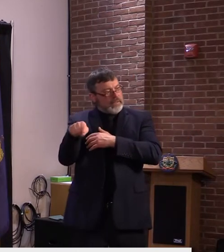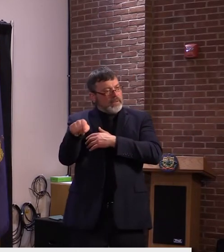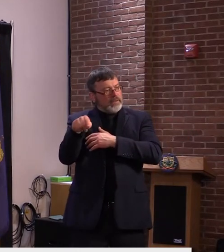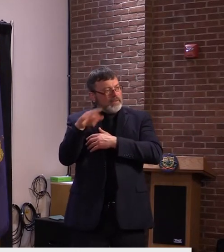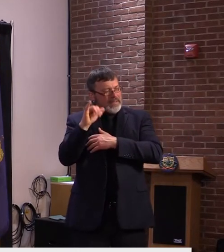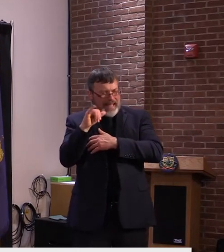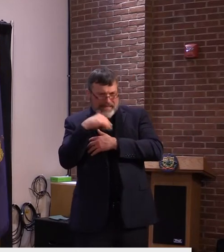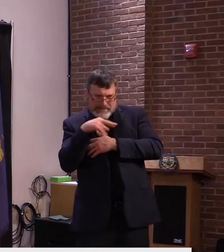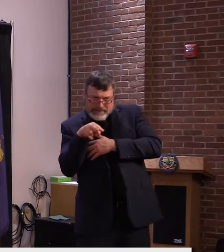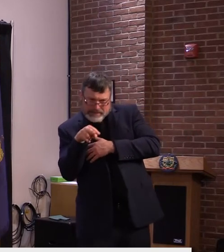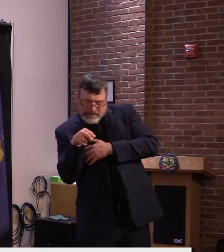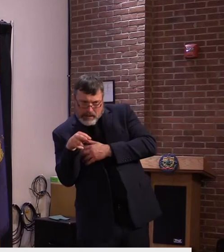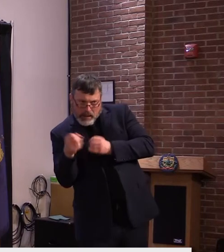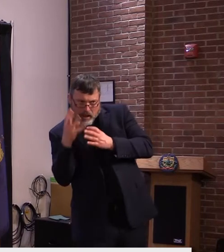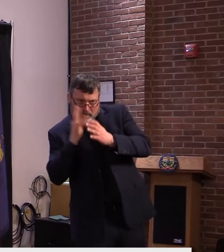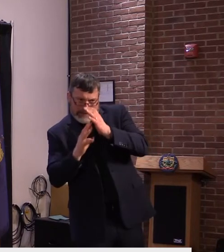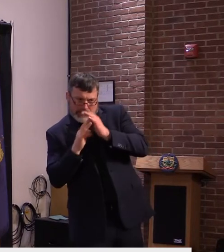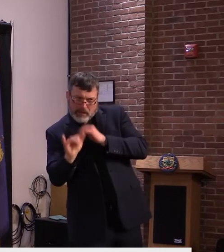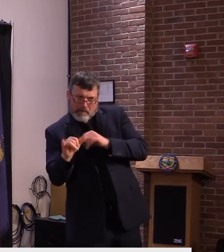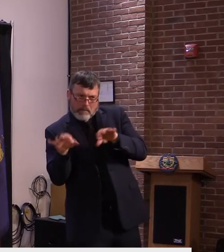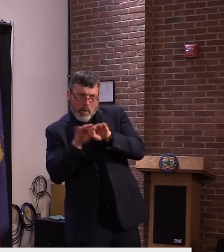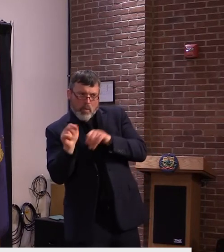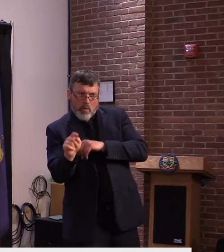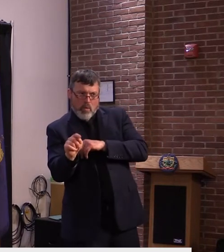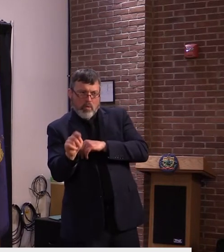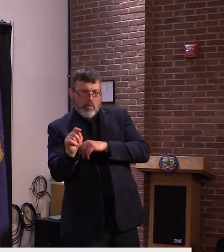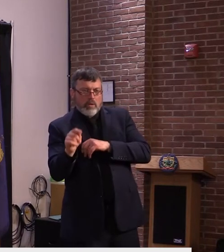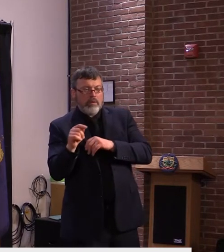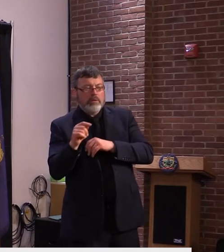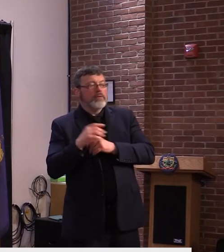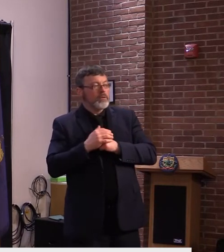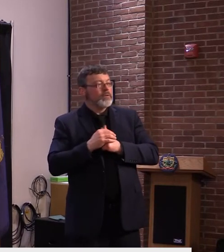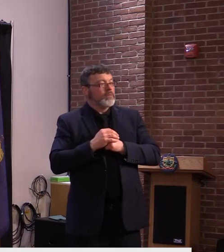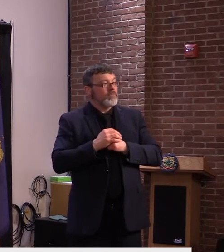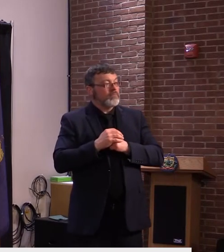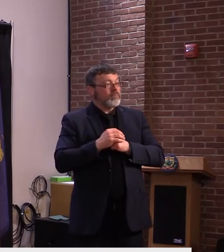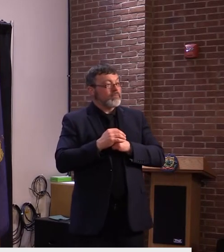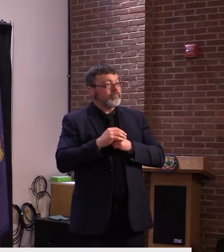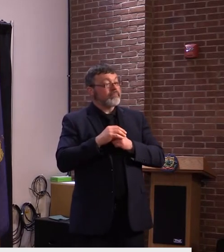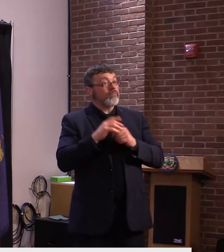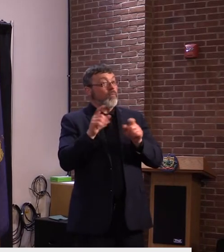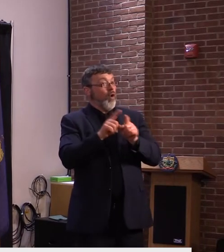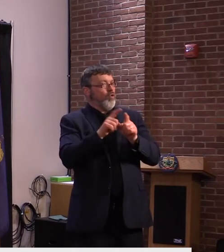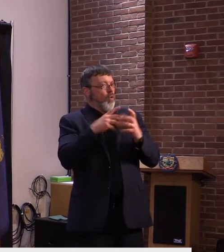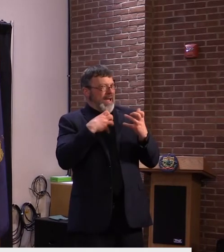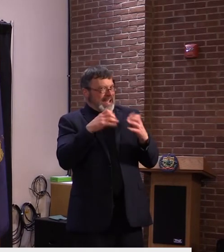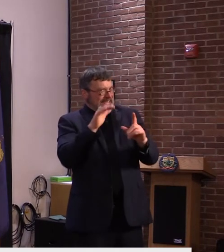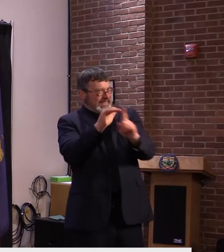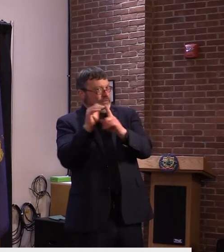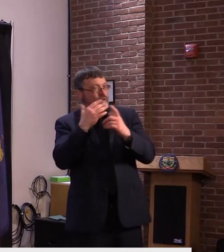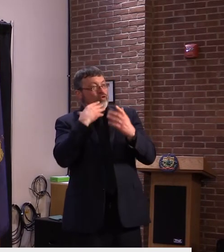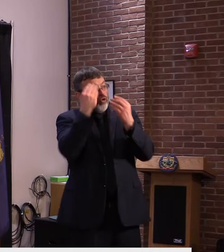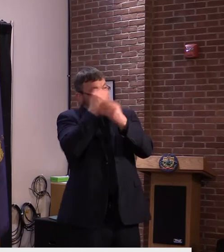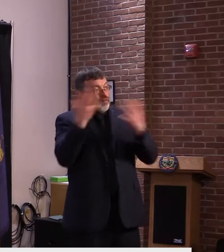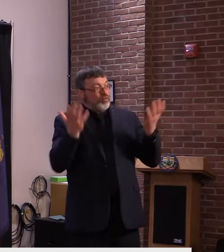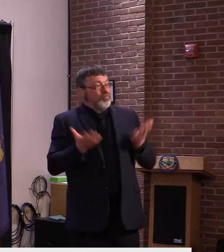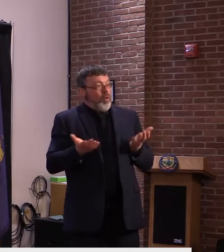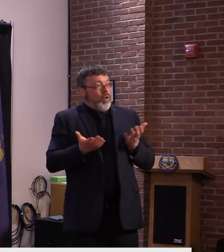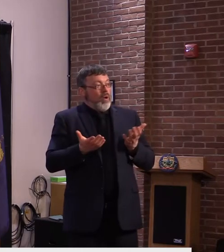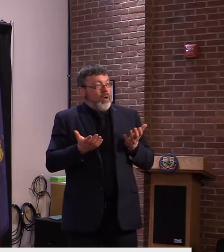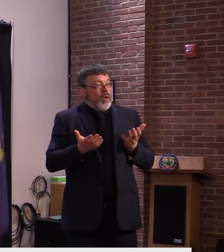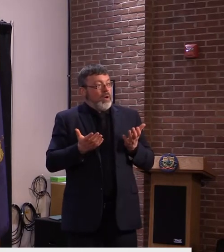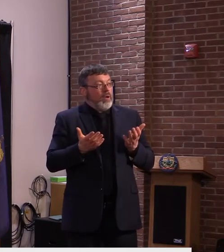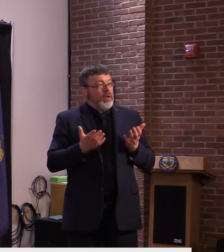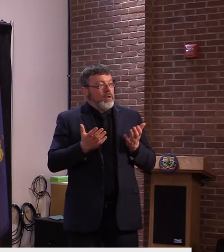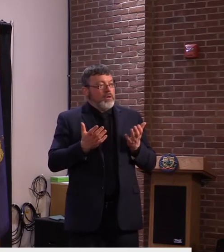again watching to see it receding, which is good news. So we'll put that in the mix. Obviously,